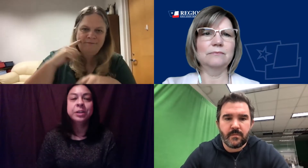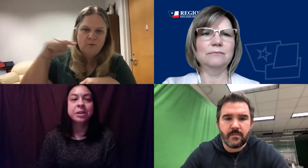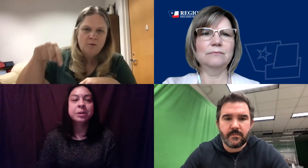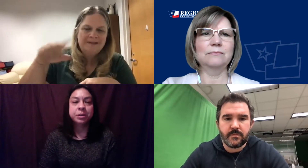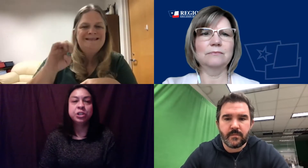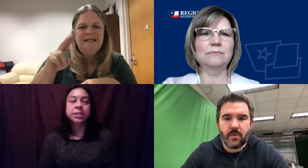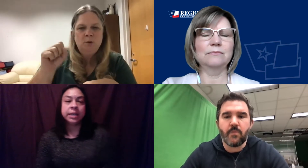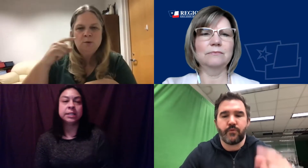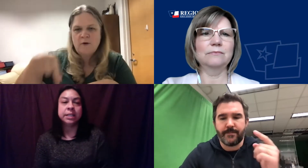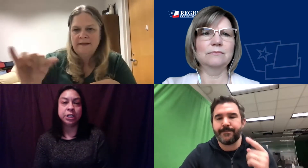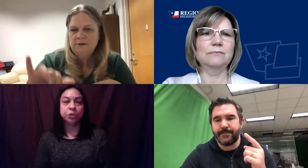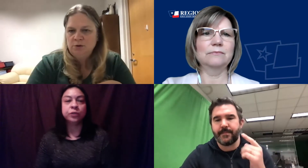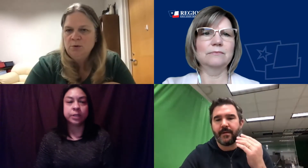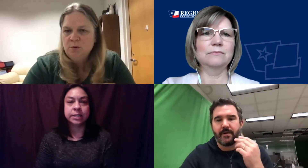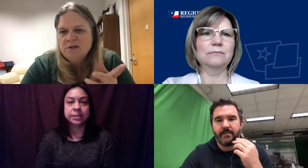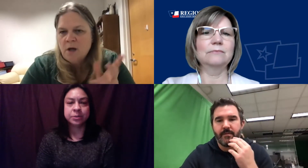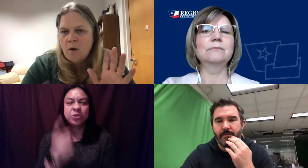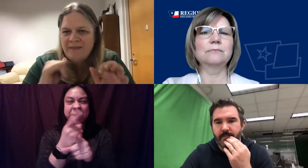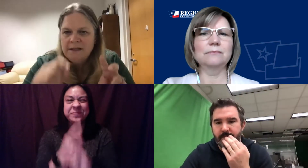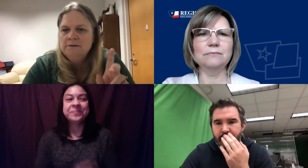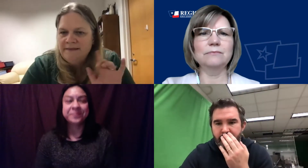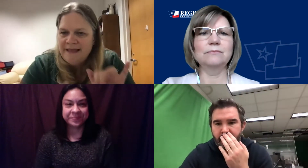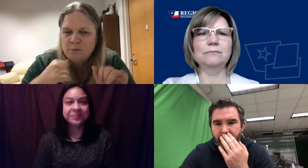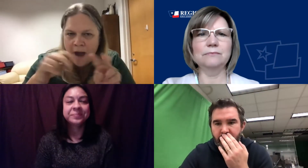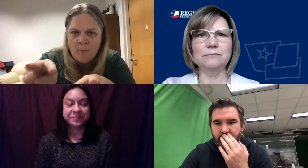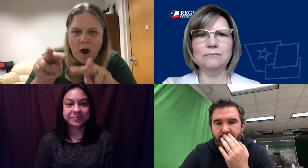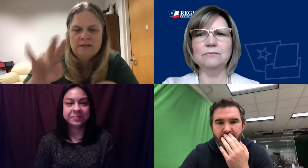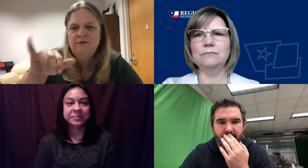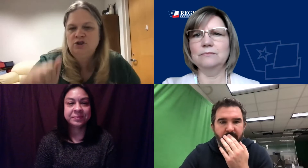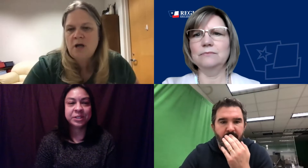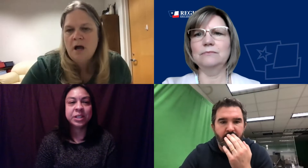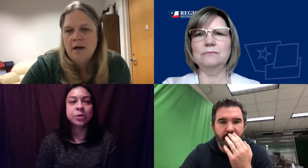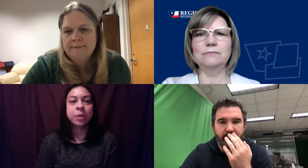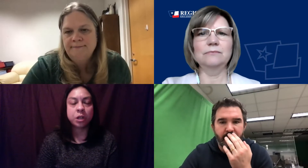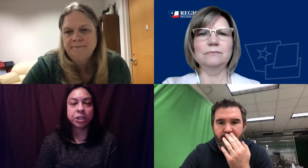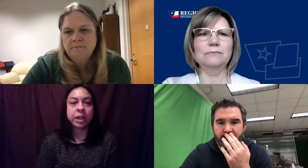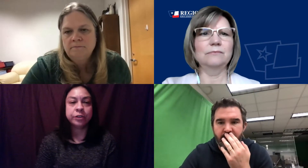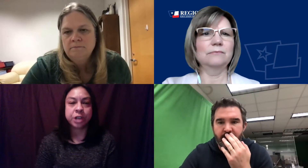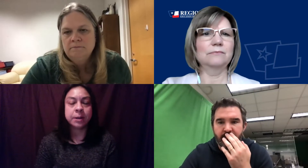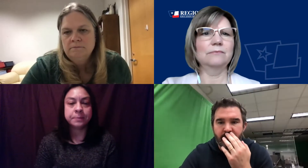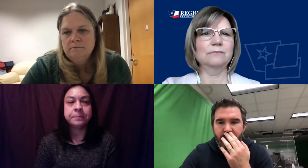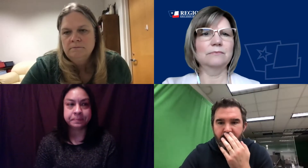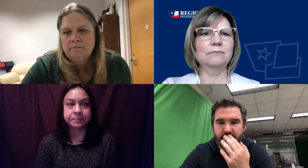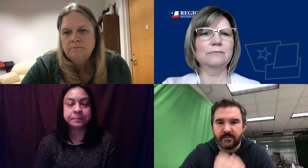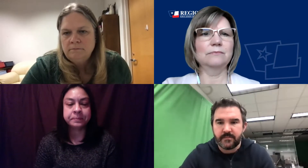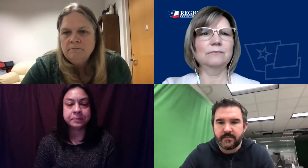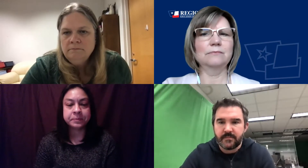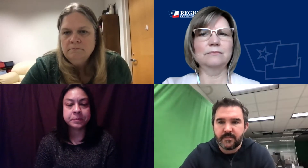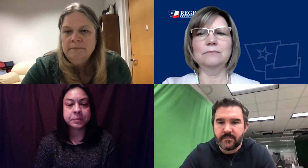herself, but she's getting CEUs for this, right? So that's why I'm watching out for Jacques.